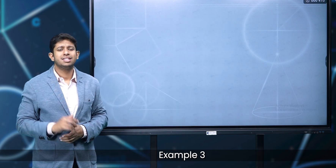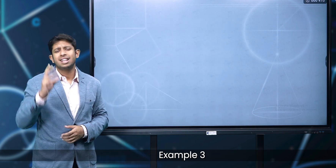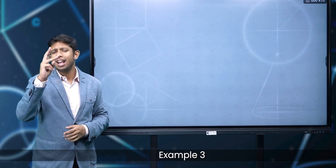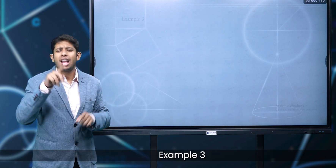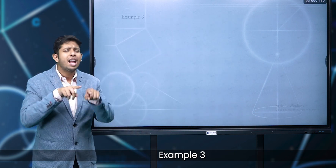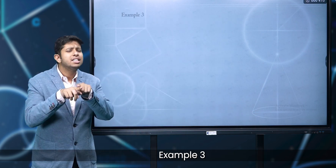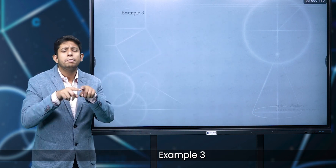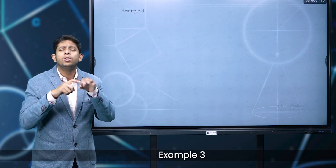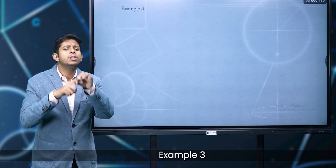Example 3.